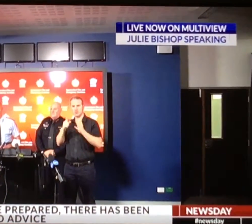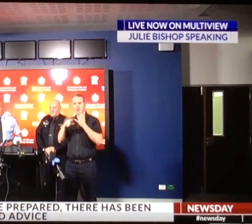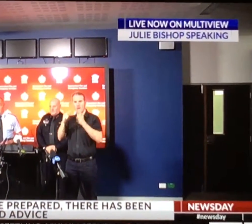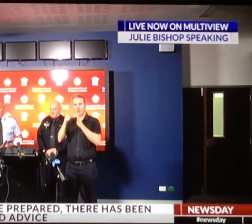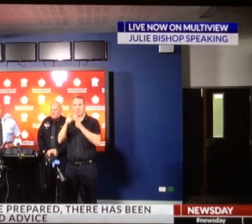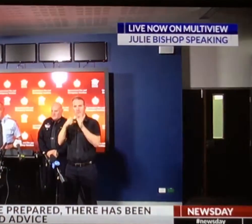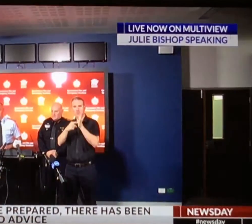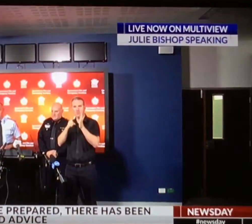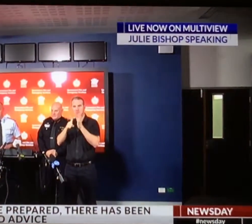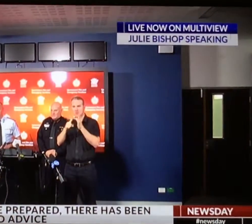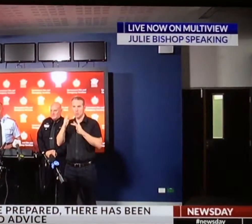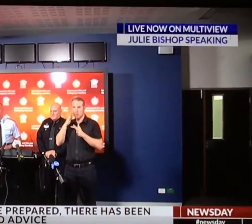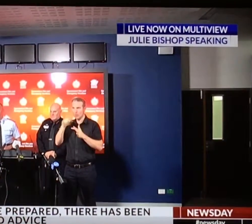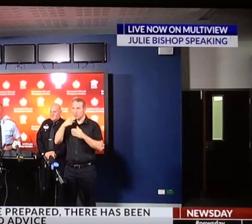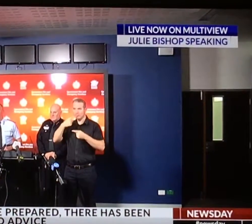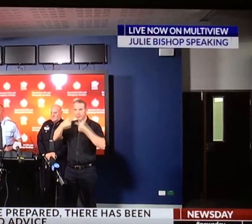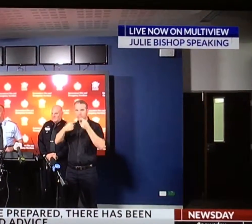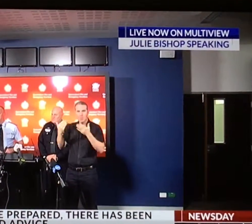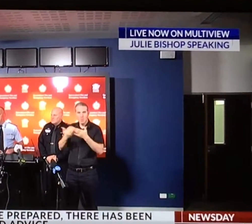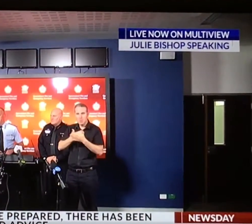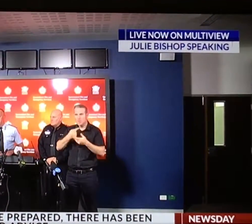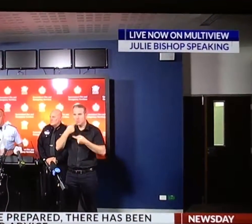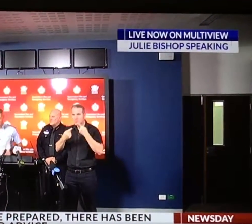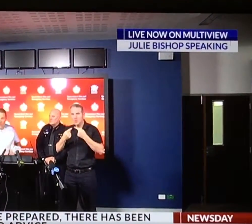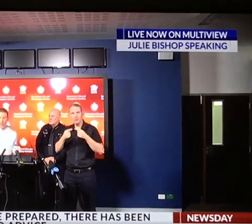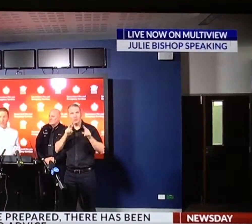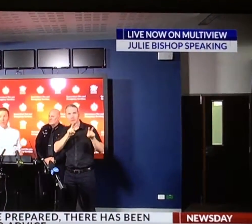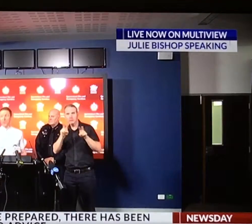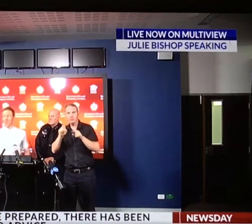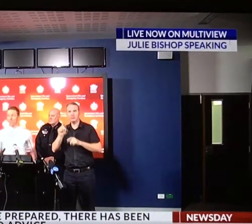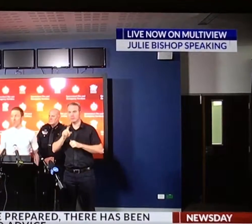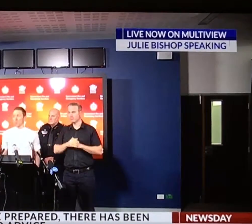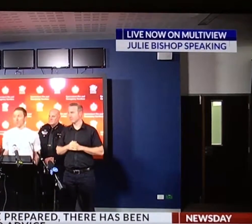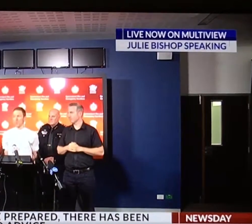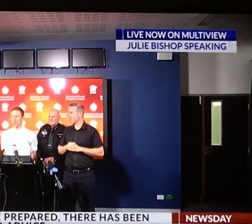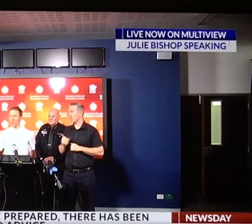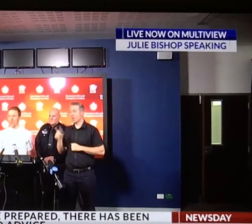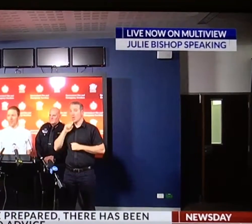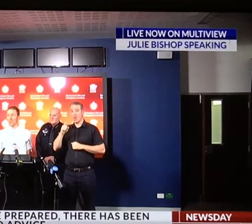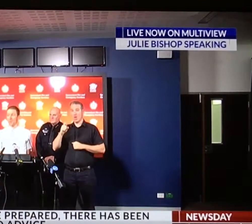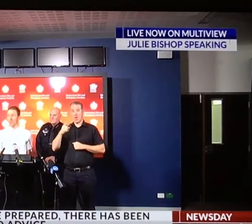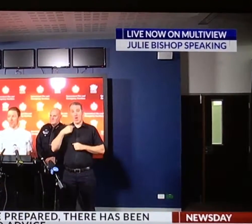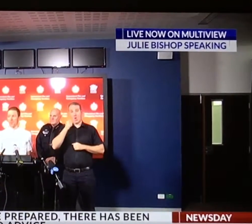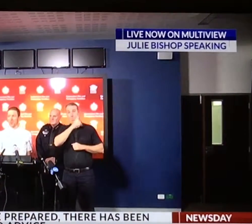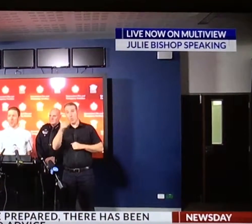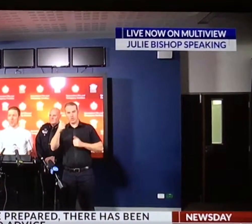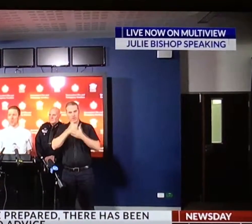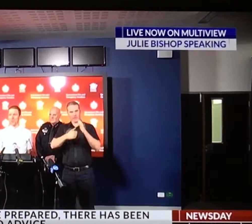weather warning? Advice there from Queensland authorities ahead of the wild weather expected Yes. in Queensland and parts of New South